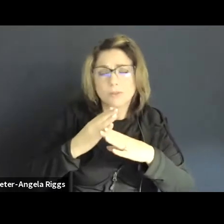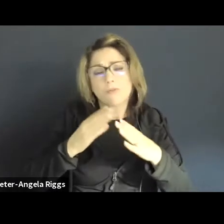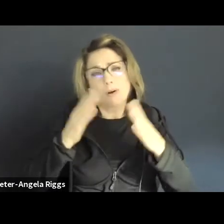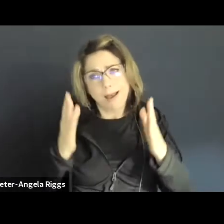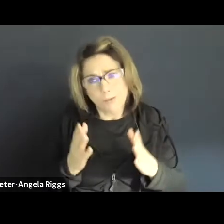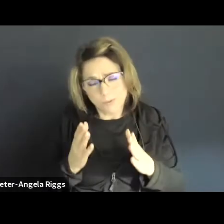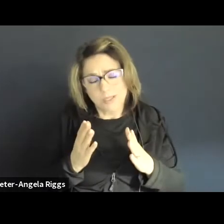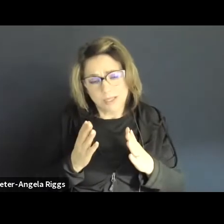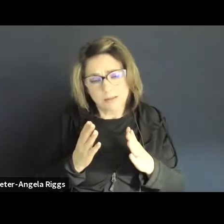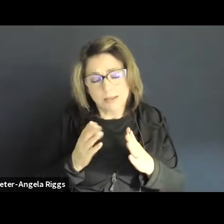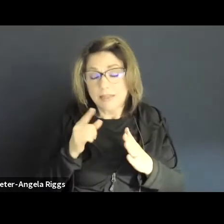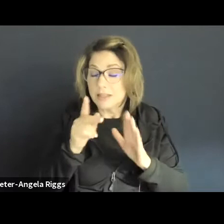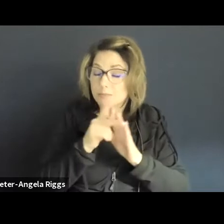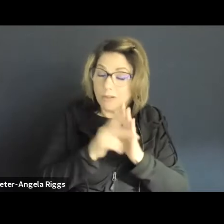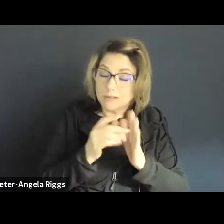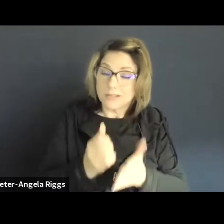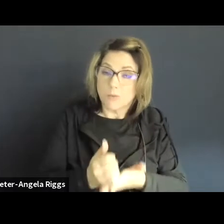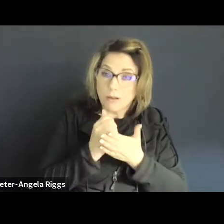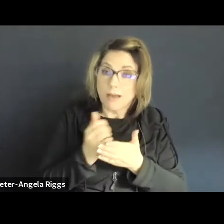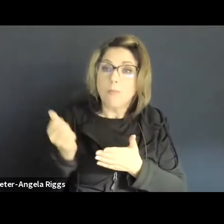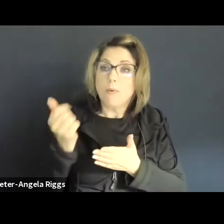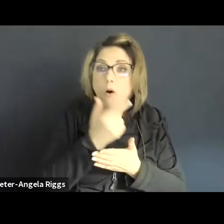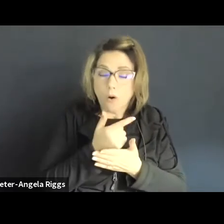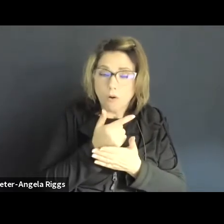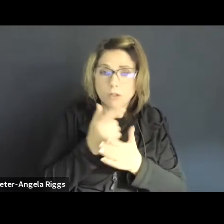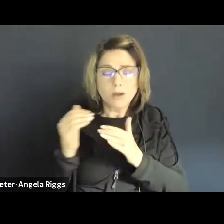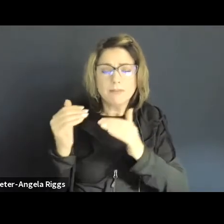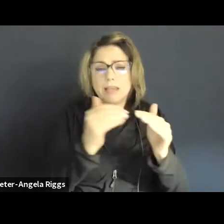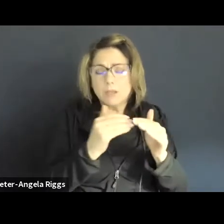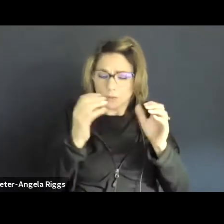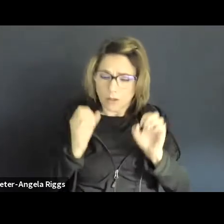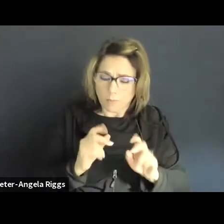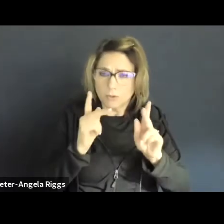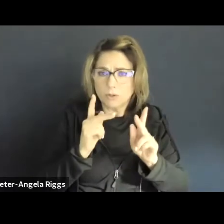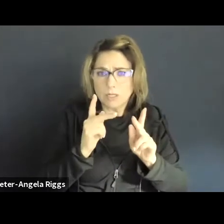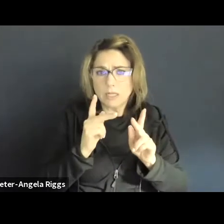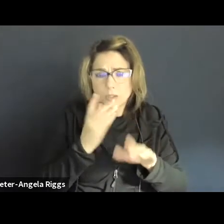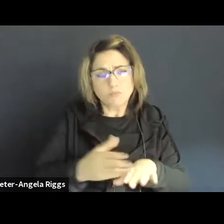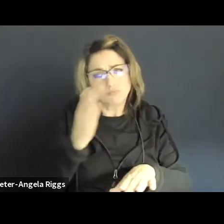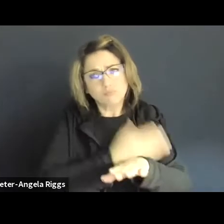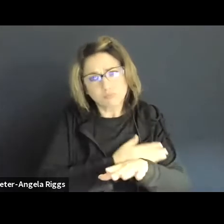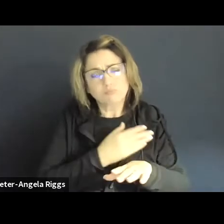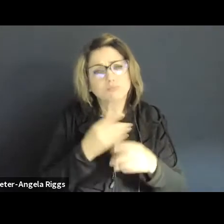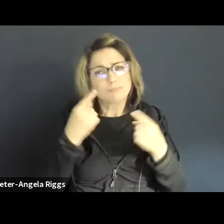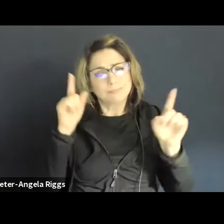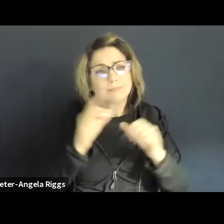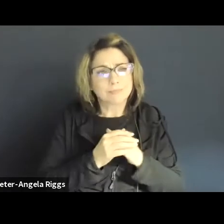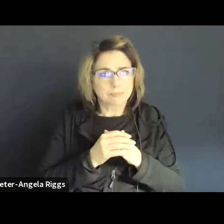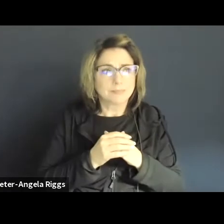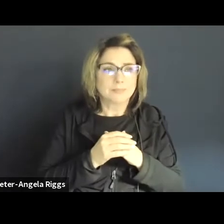in everyone's ability to have an equal chance to get ahead. All right, next